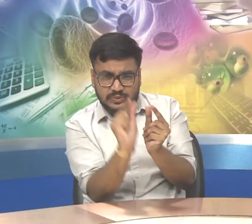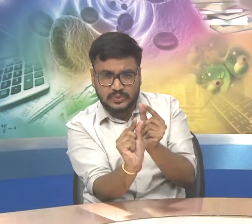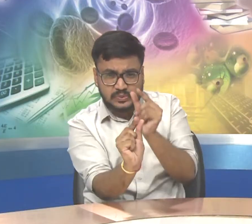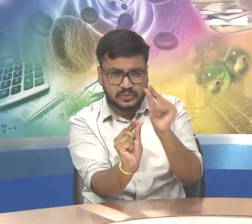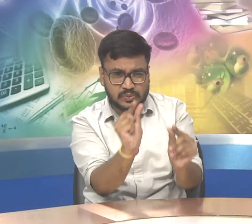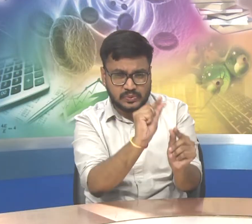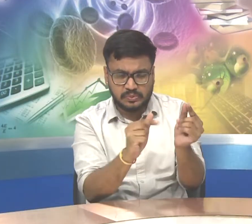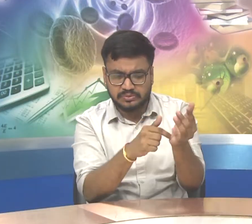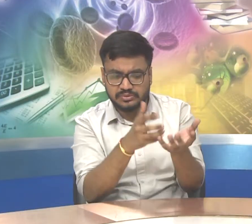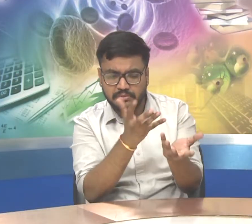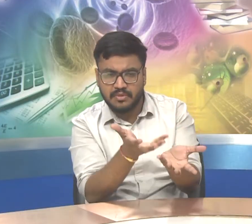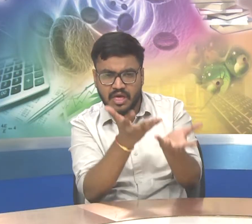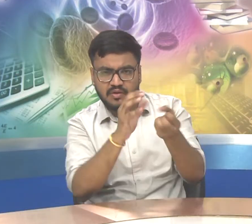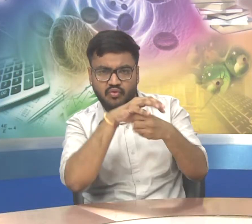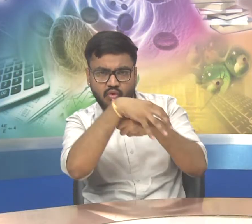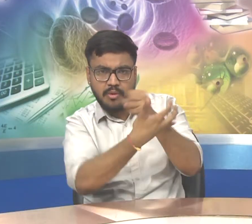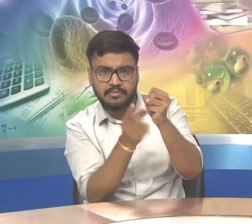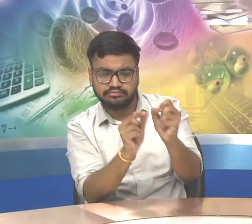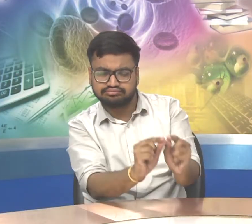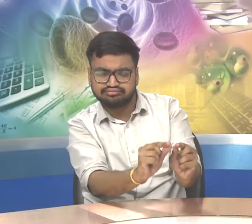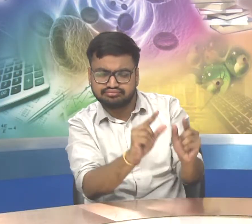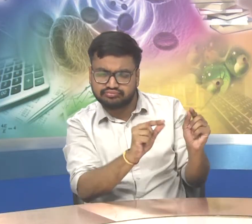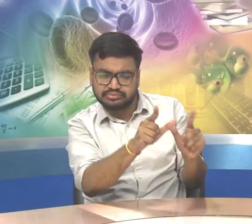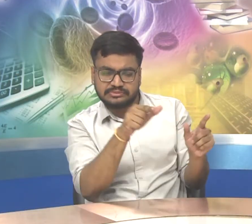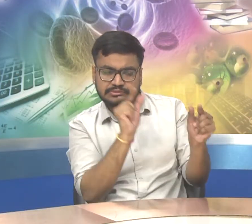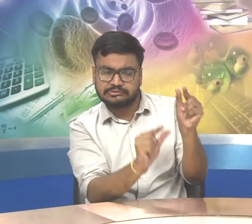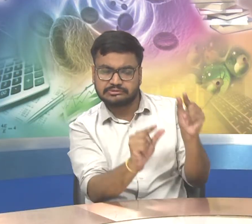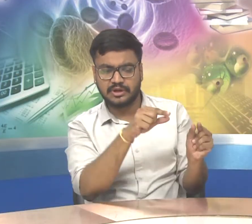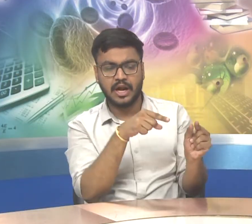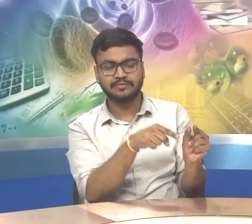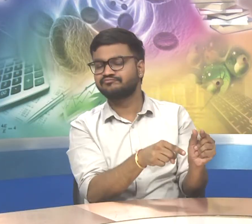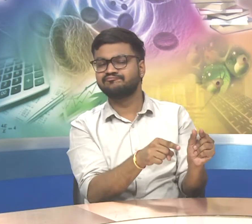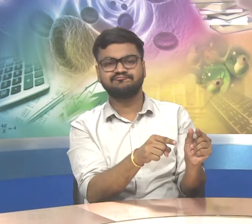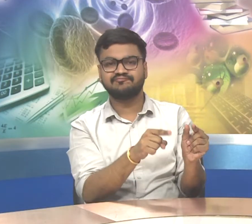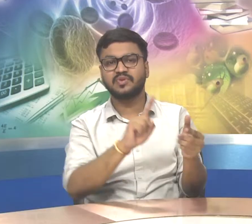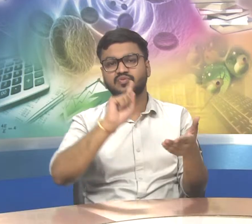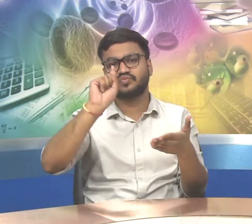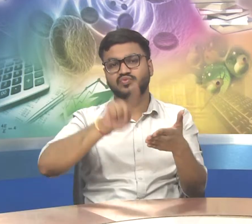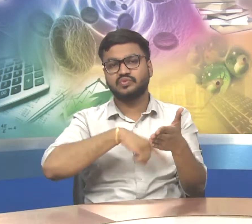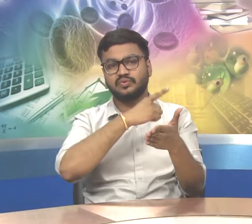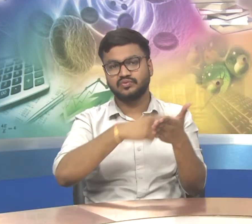Dalton could not weigh one atom because atoms are too small